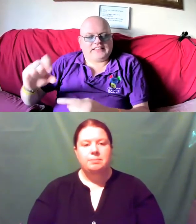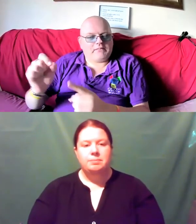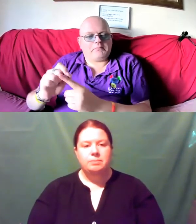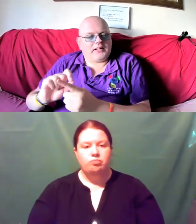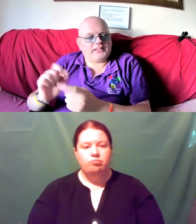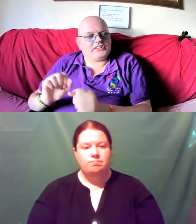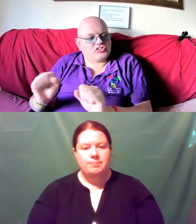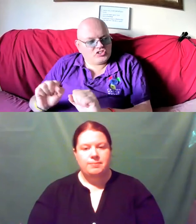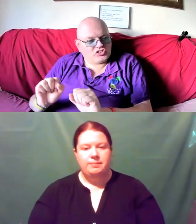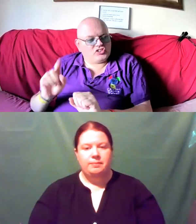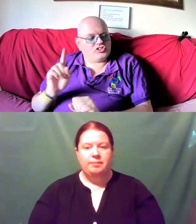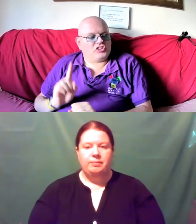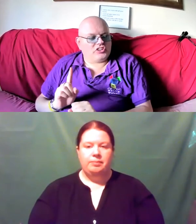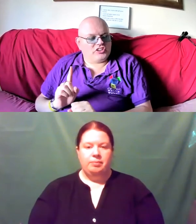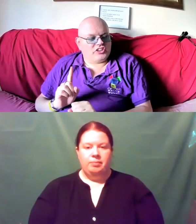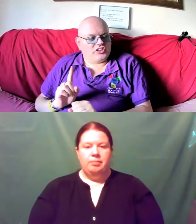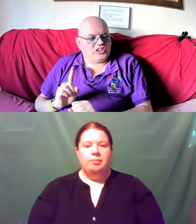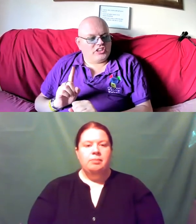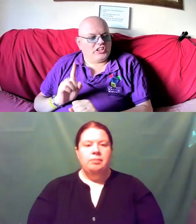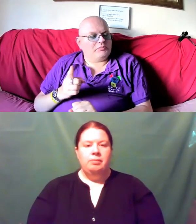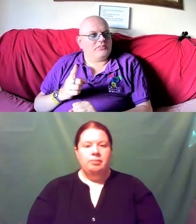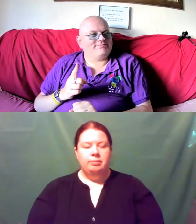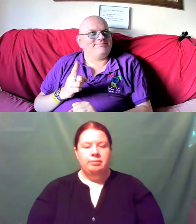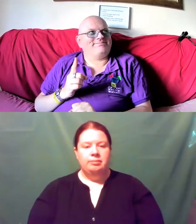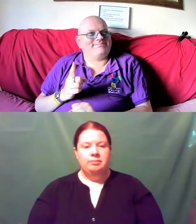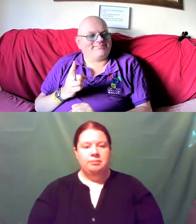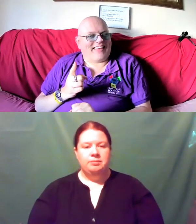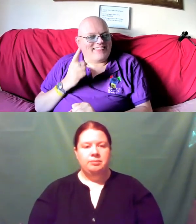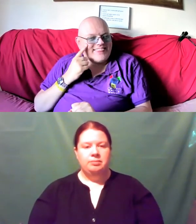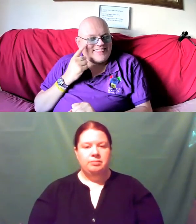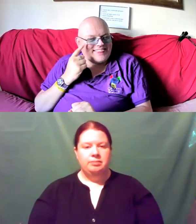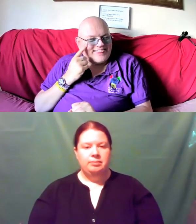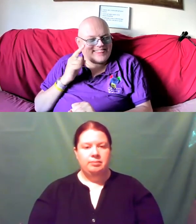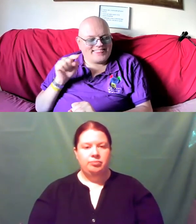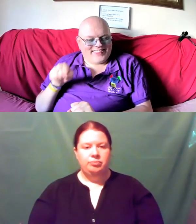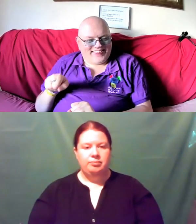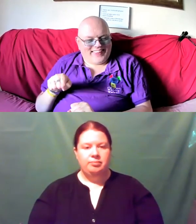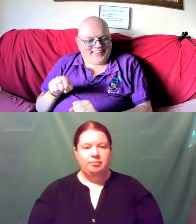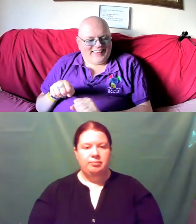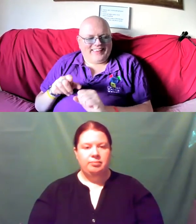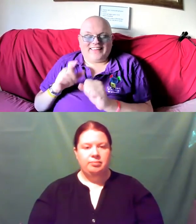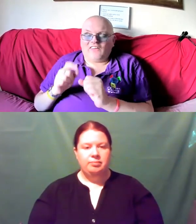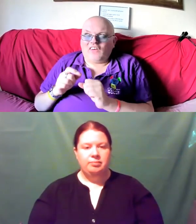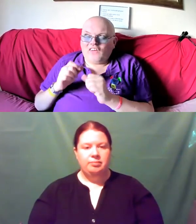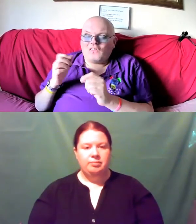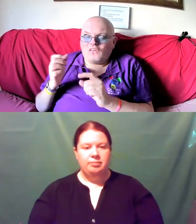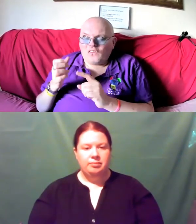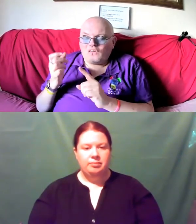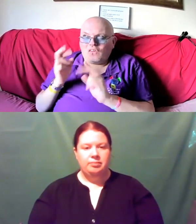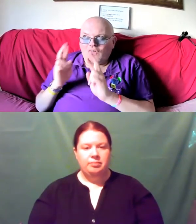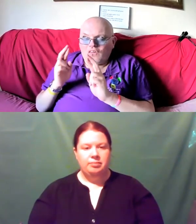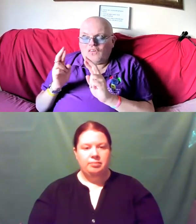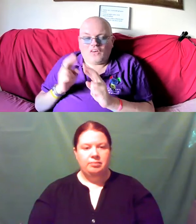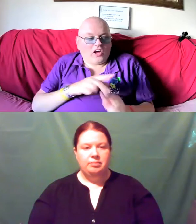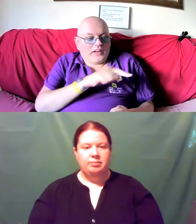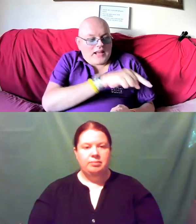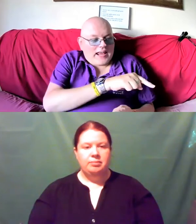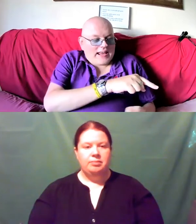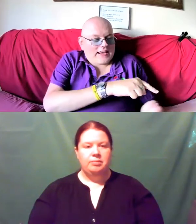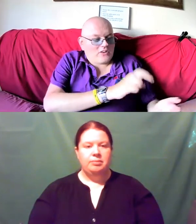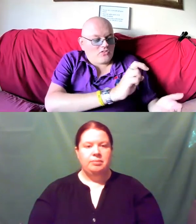so we took a chance. We had everything crossed that it was going to come through, and we cancelled the register